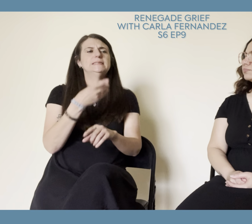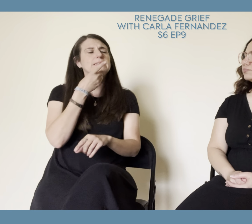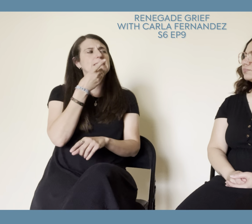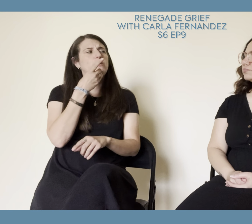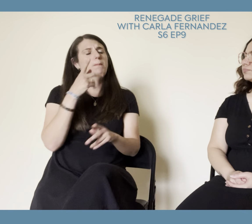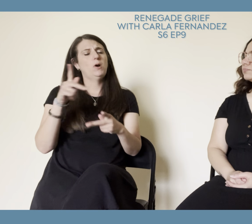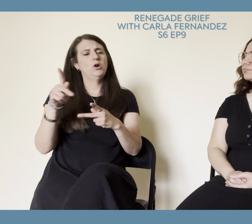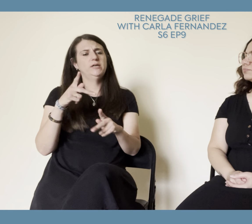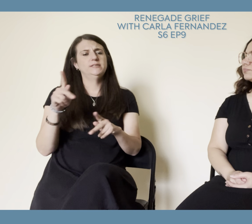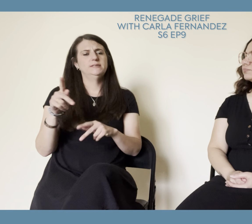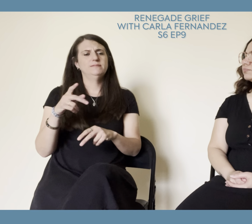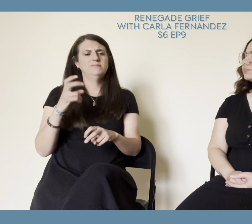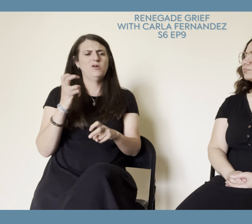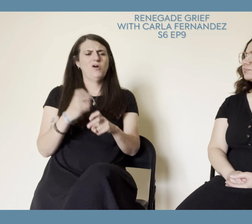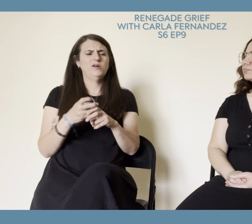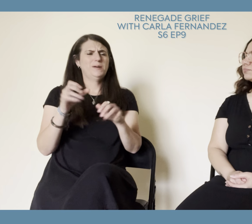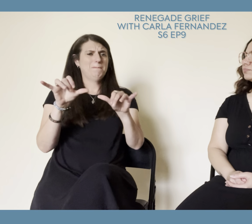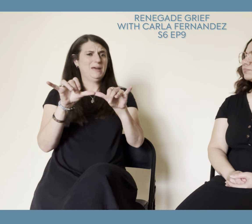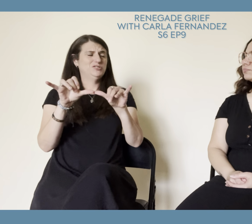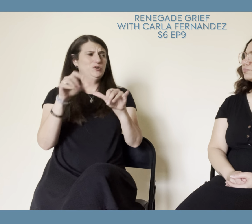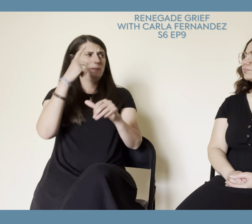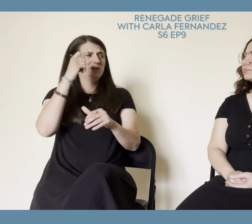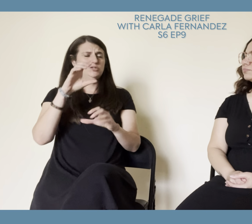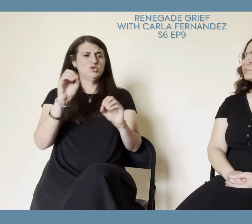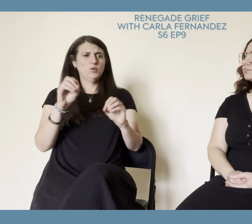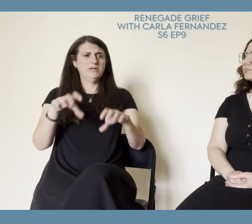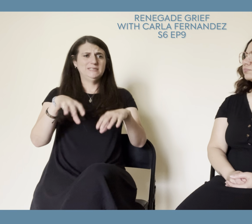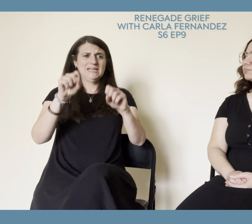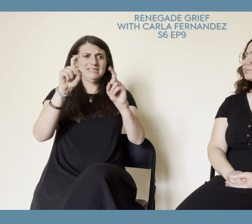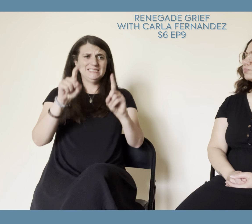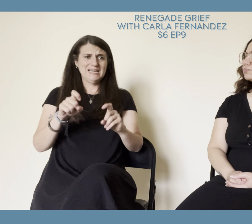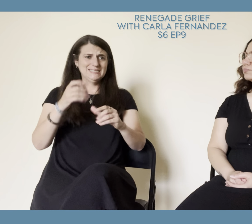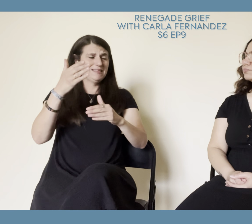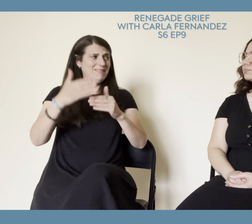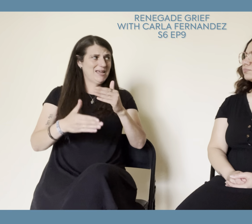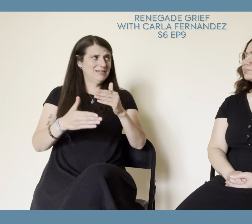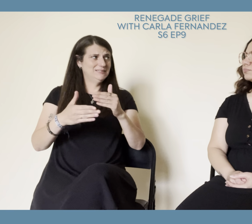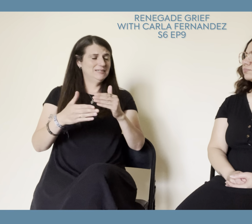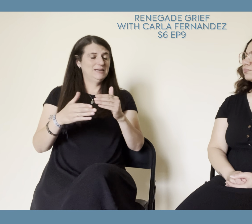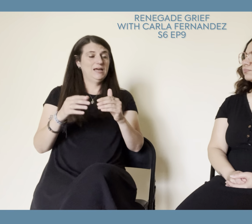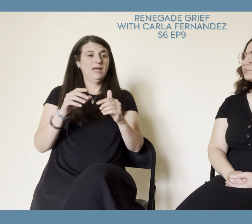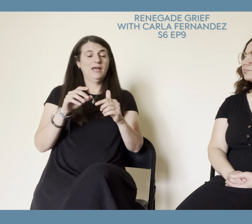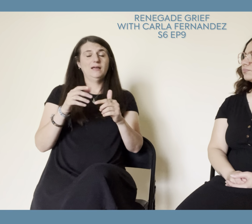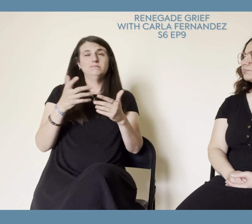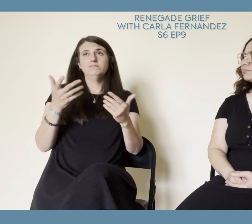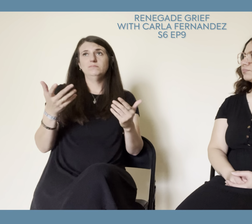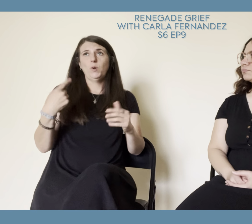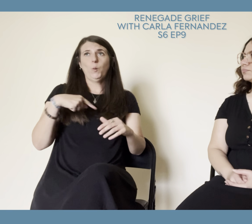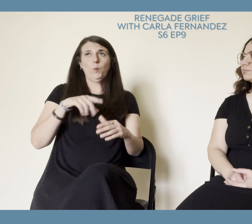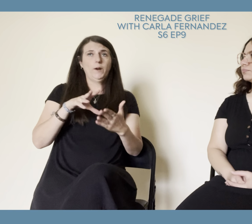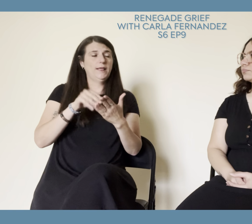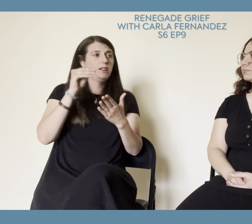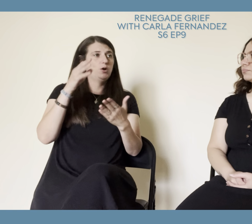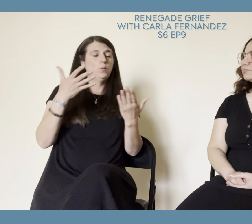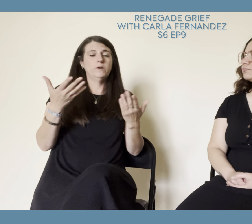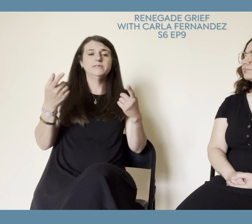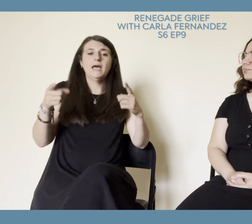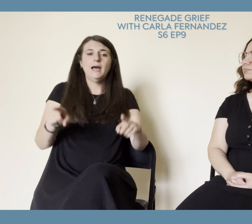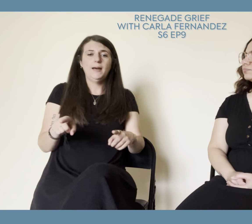to measure because like no one's taken a test at the end, and yet we've learned that what is happening there isn't